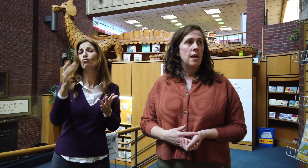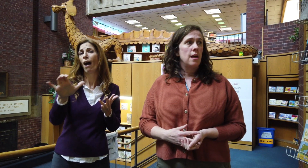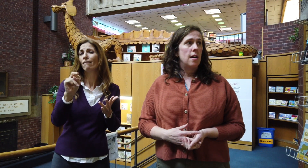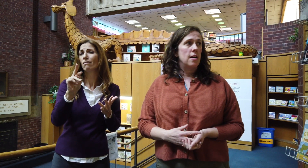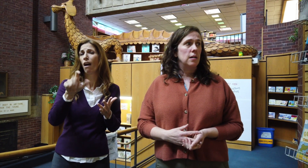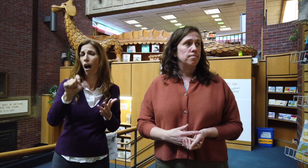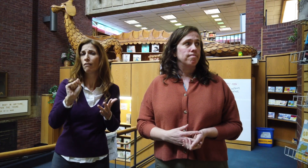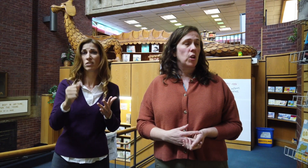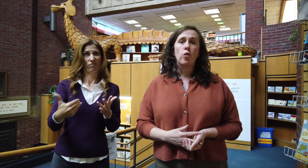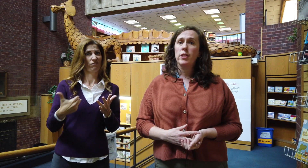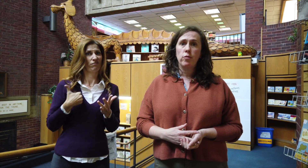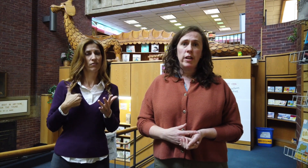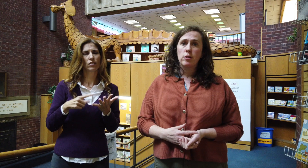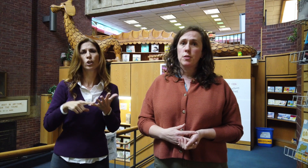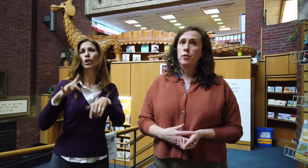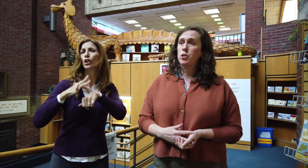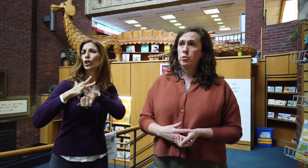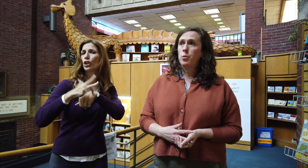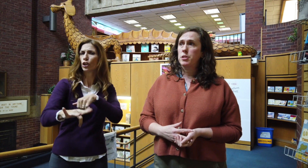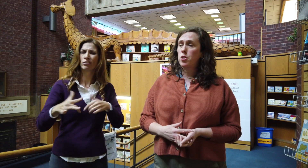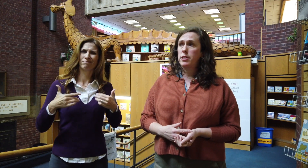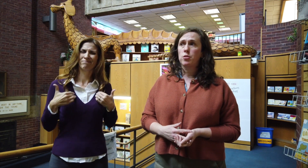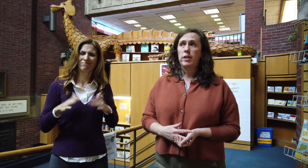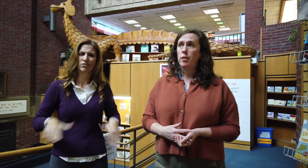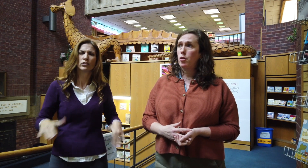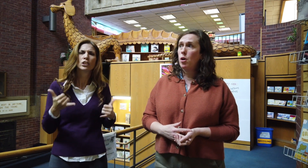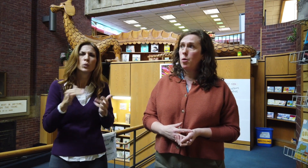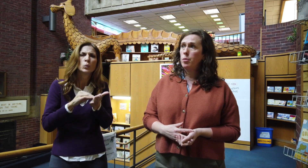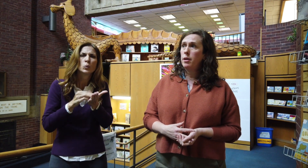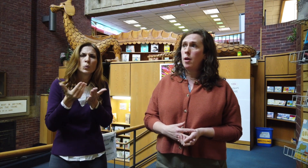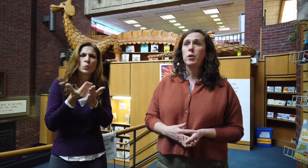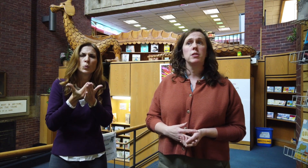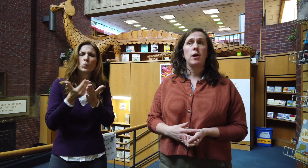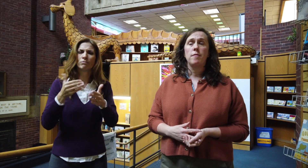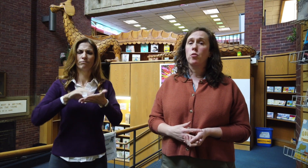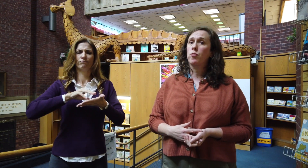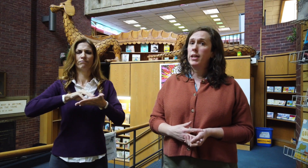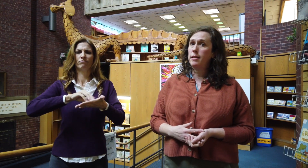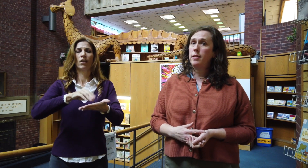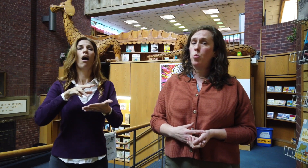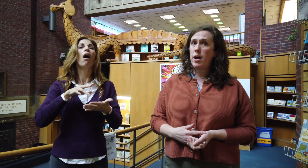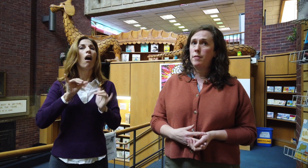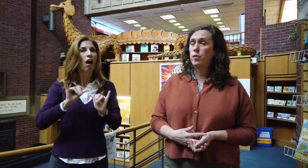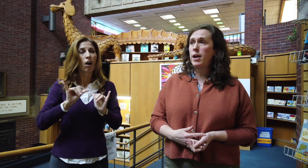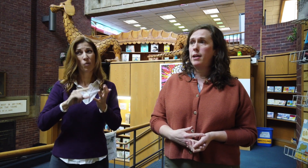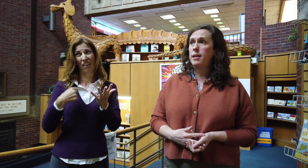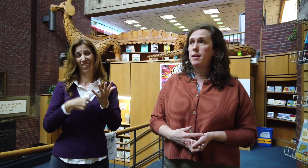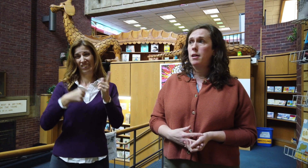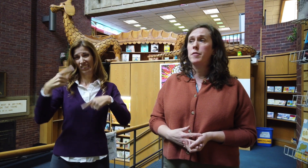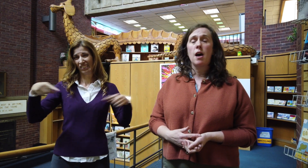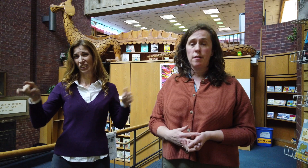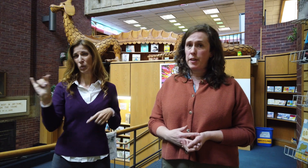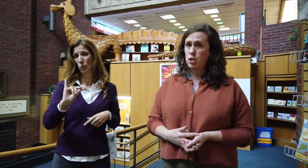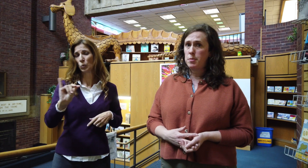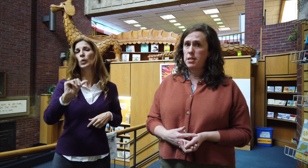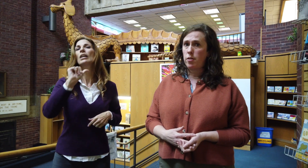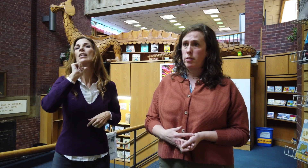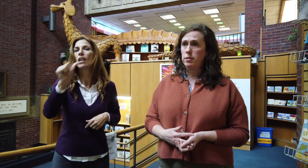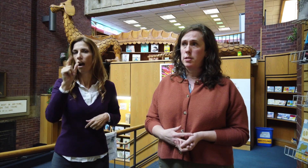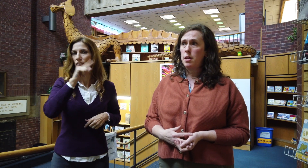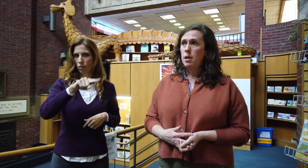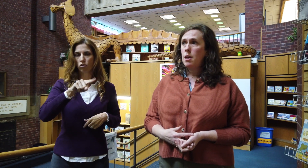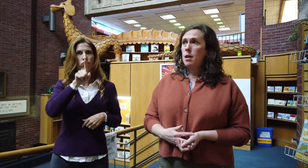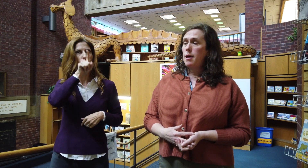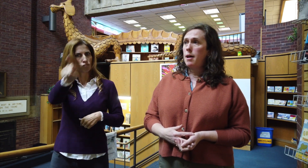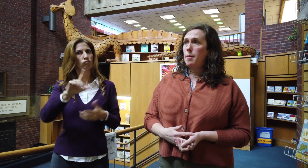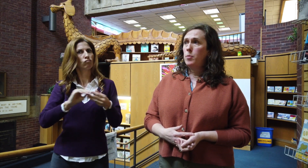novels, early readers for children who are starting to read on their own, and we also have a really wide variety of nonfiction